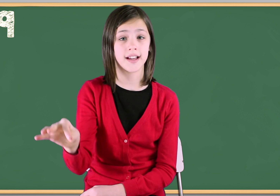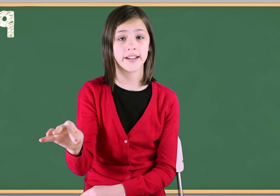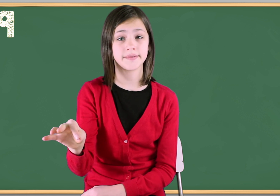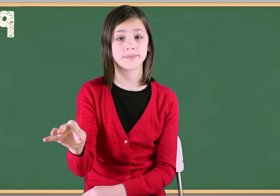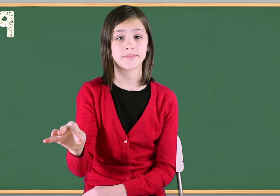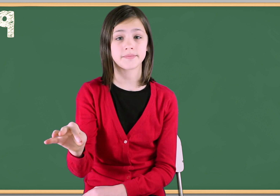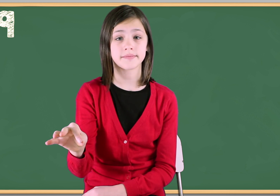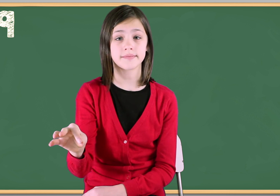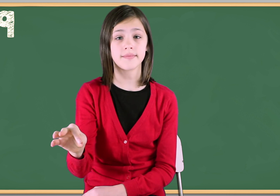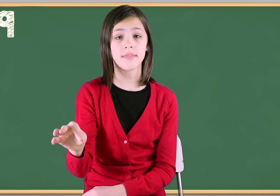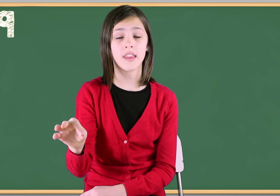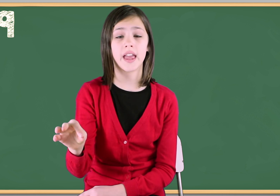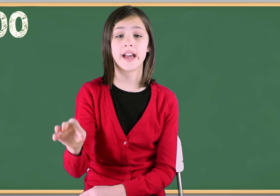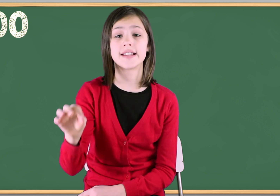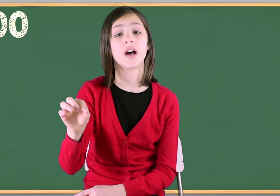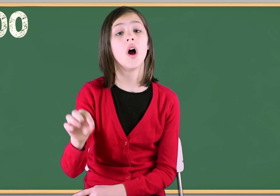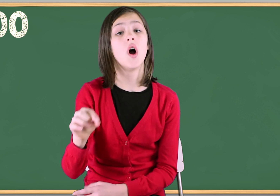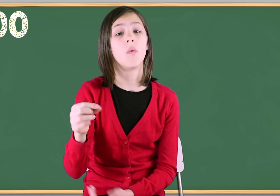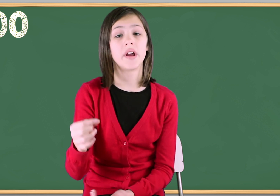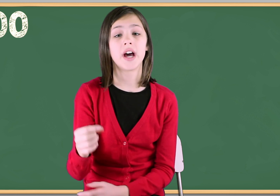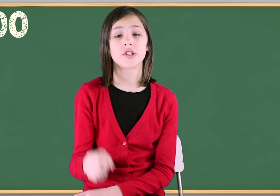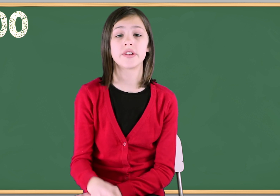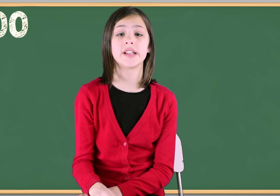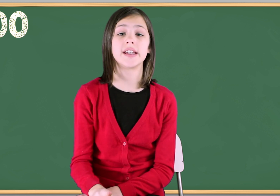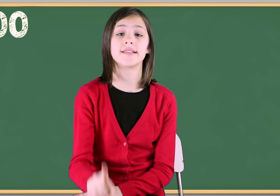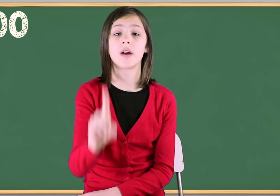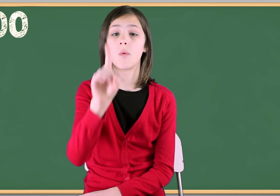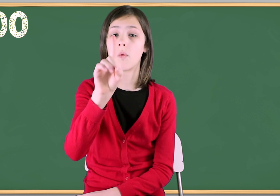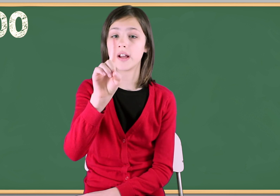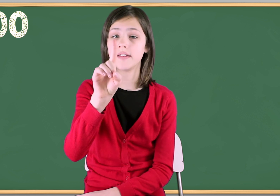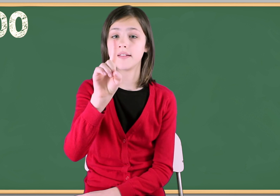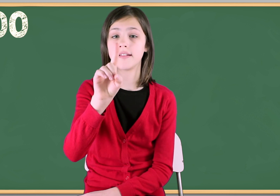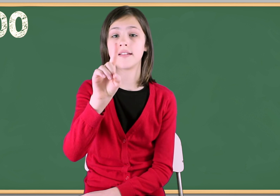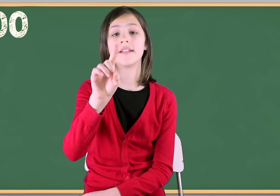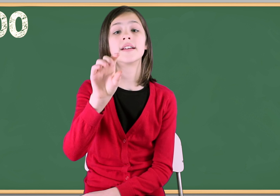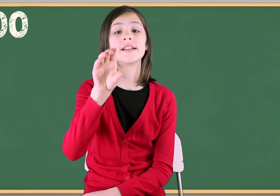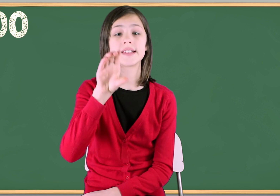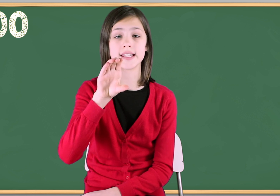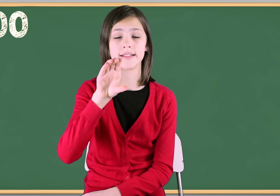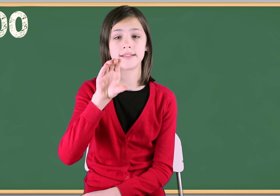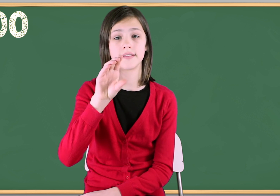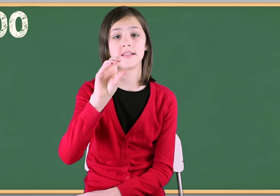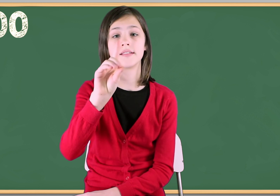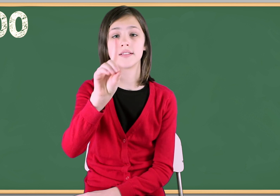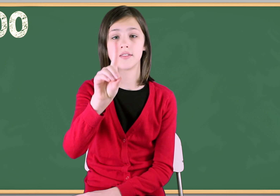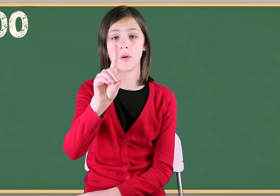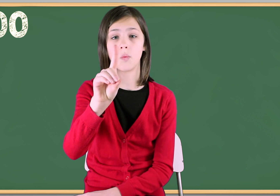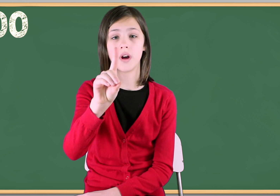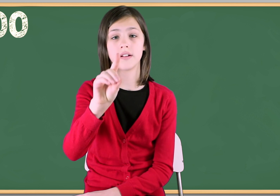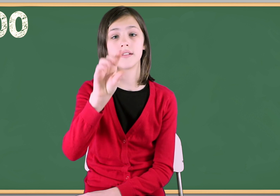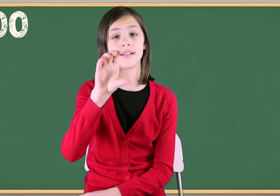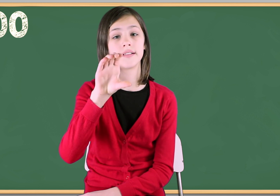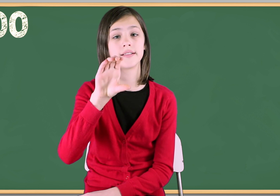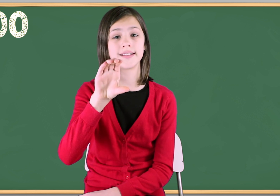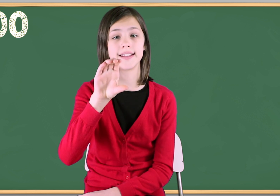99, and 100 is 1C. So 1C.